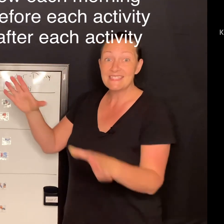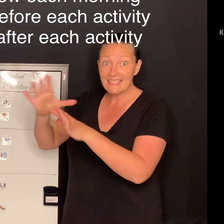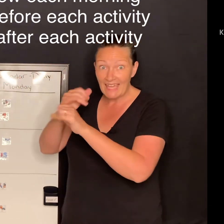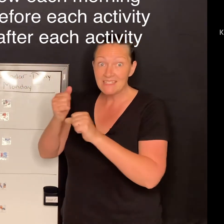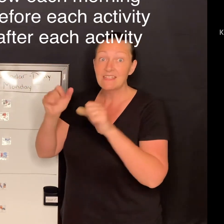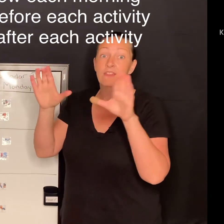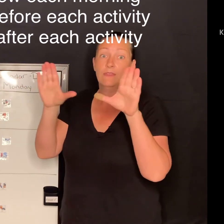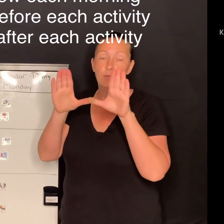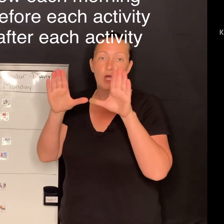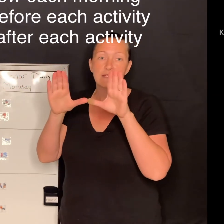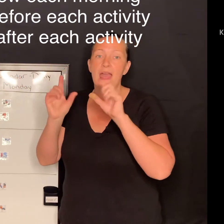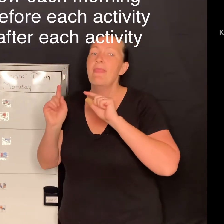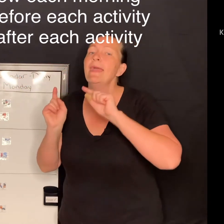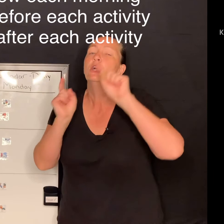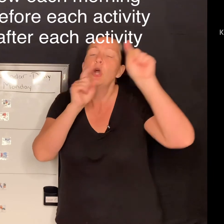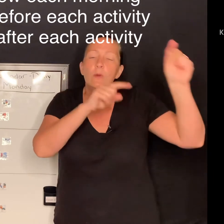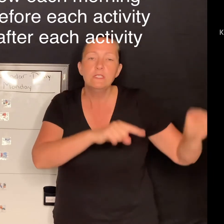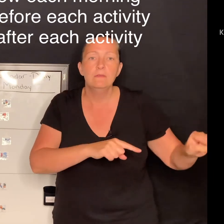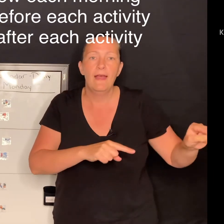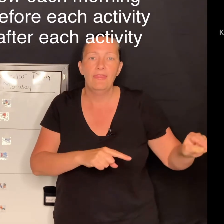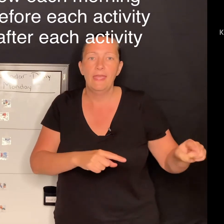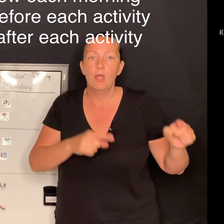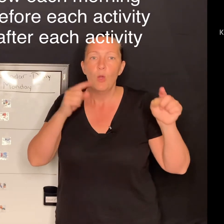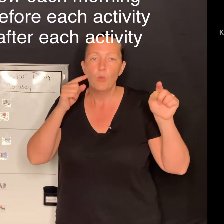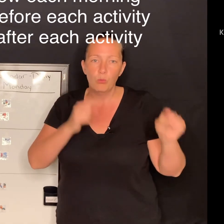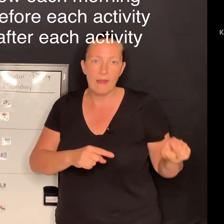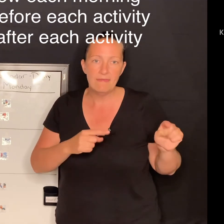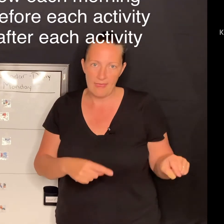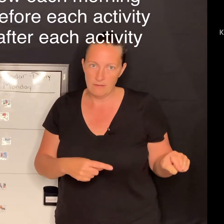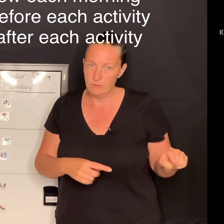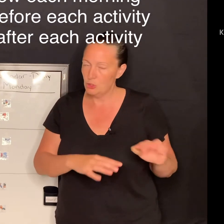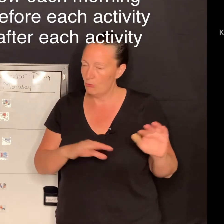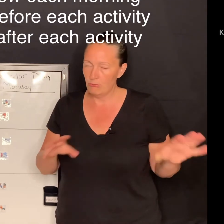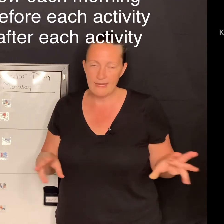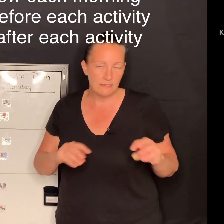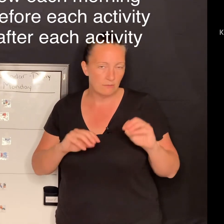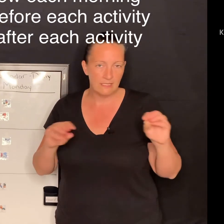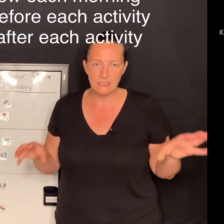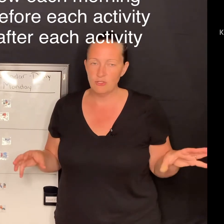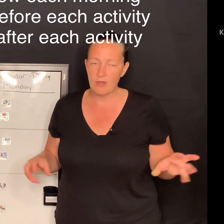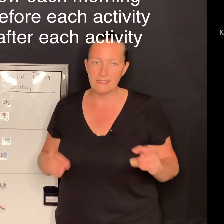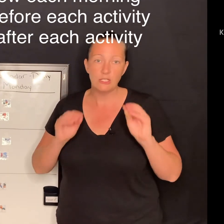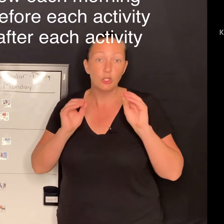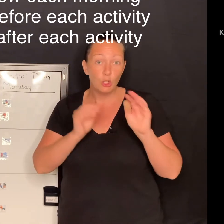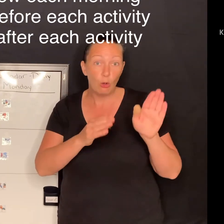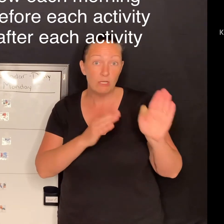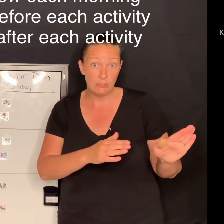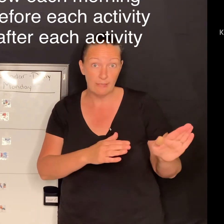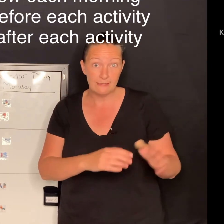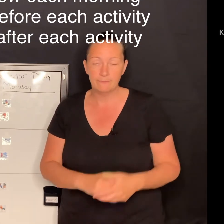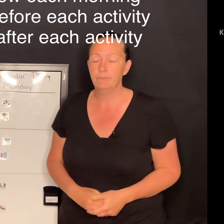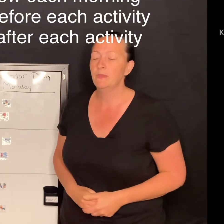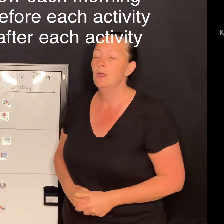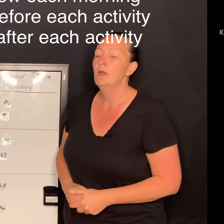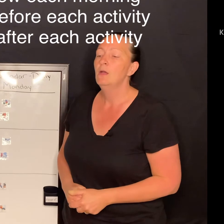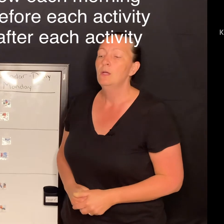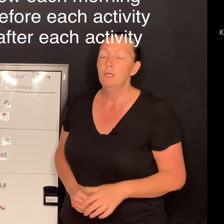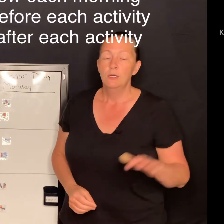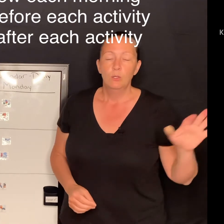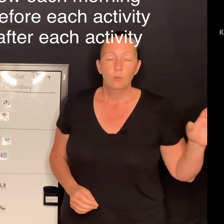get the blocks and then go and do that thing right then. Don't wait, don't get distracted, go and do it. Once